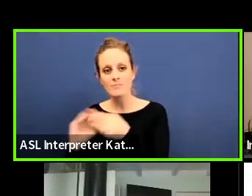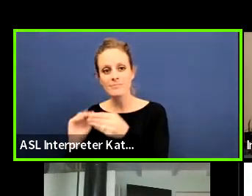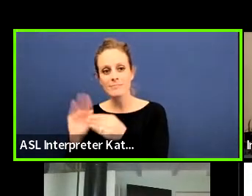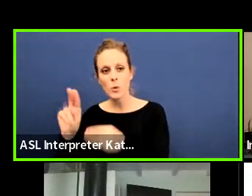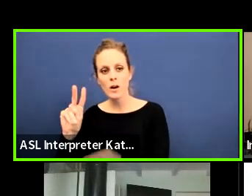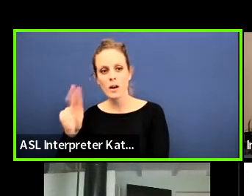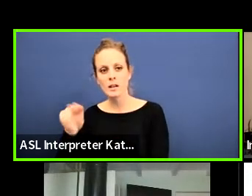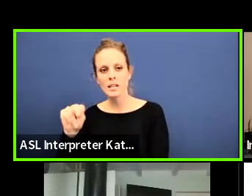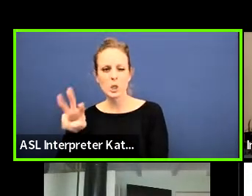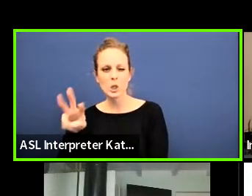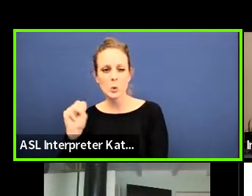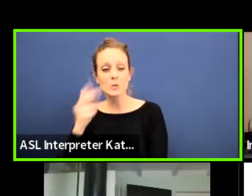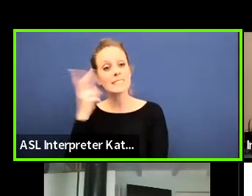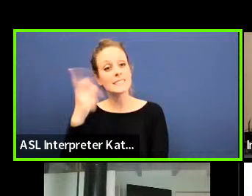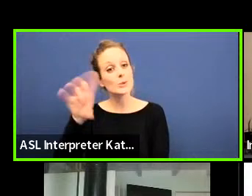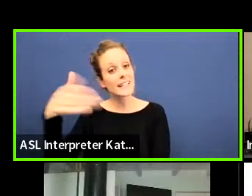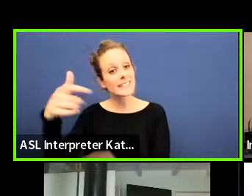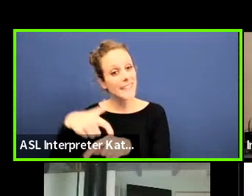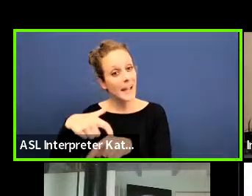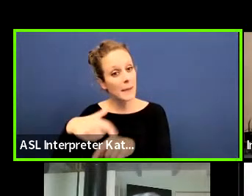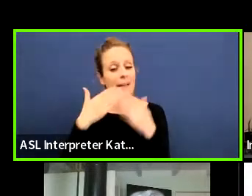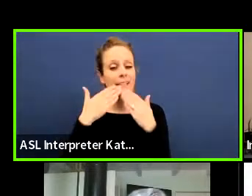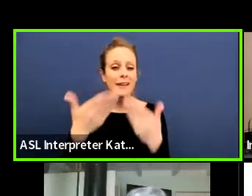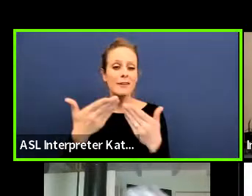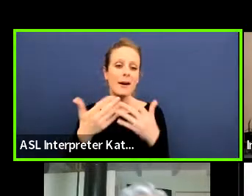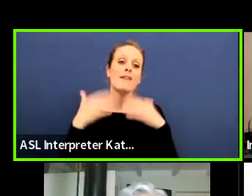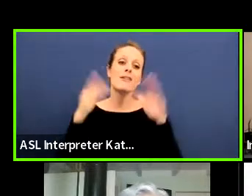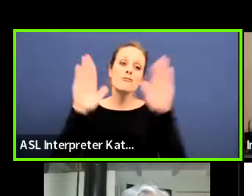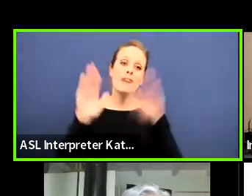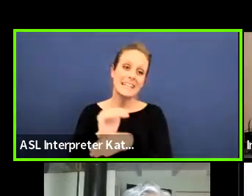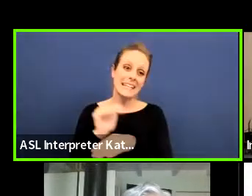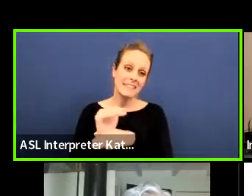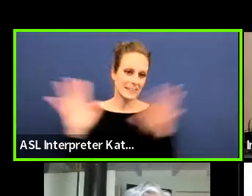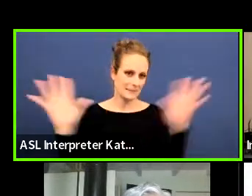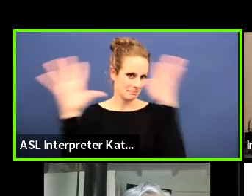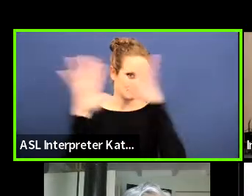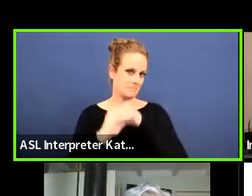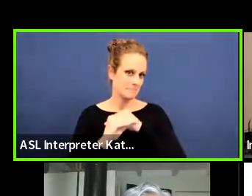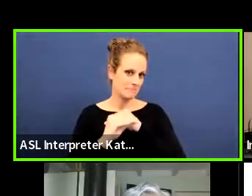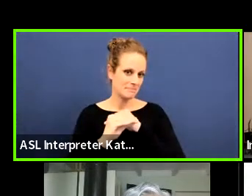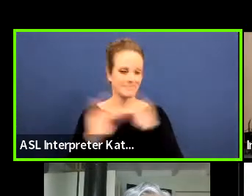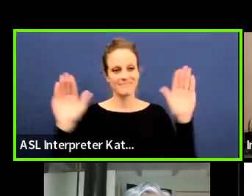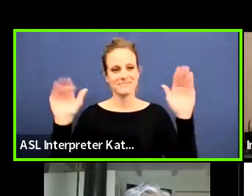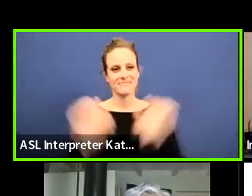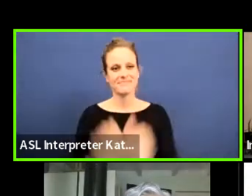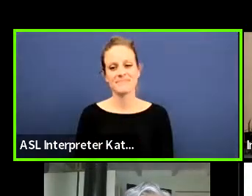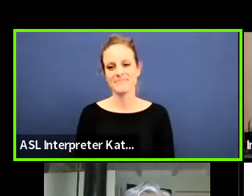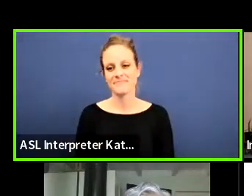next time. Thank you all so much and have a great evening. Thank you. Bye-bye.